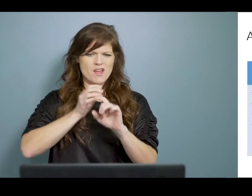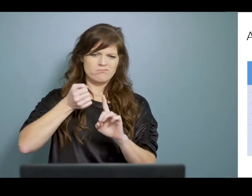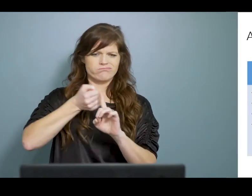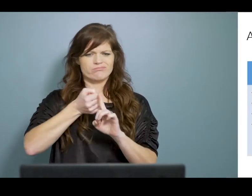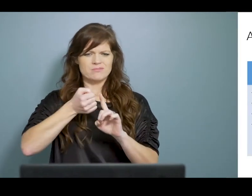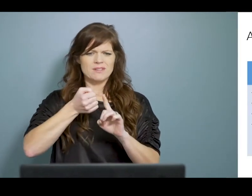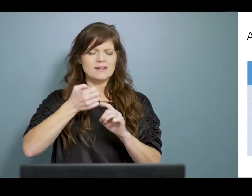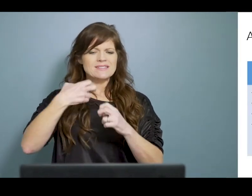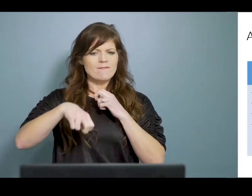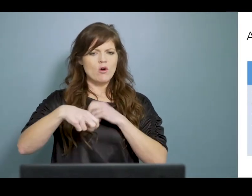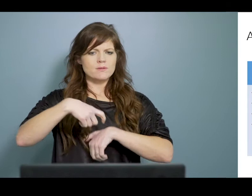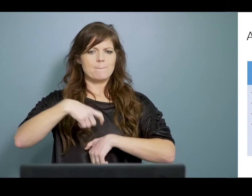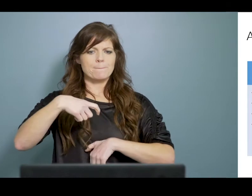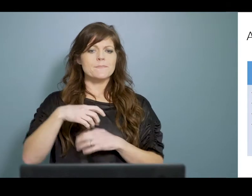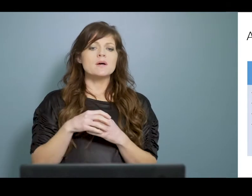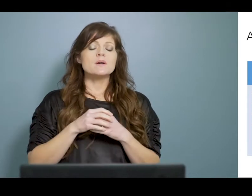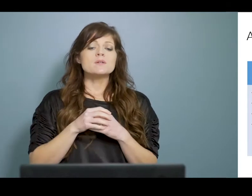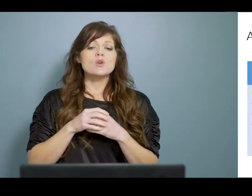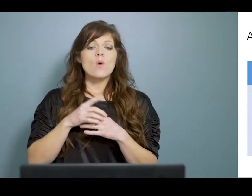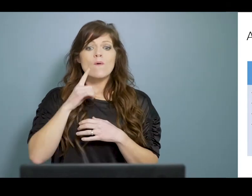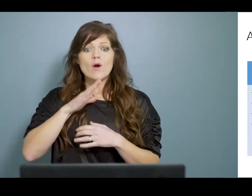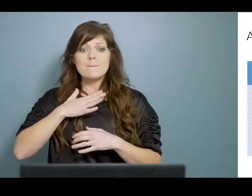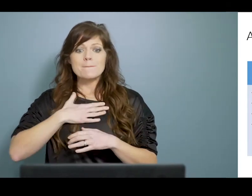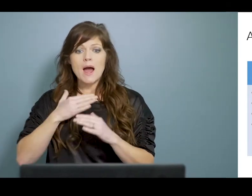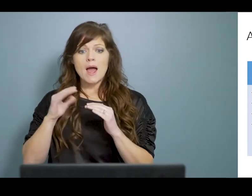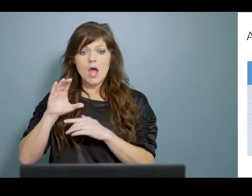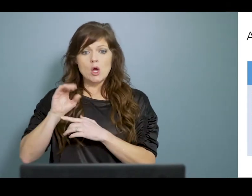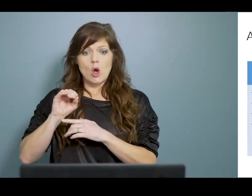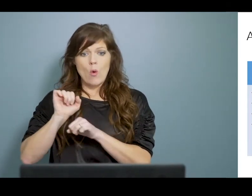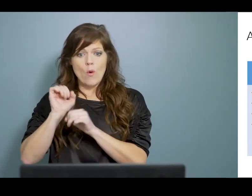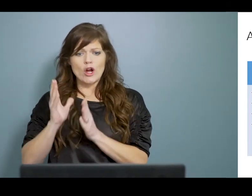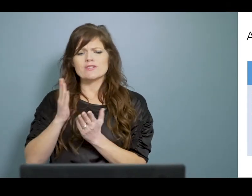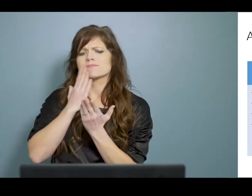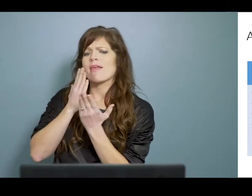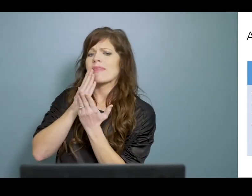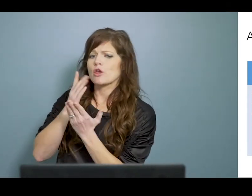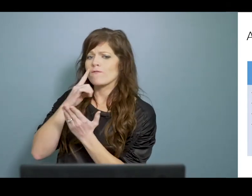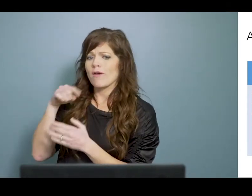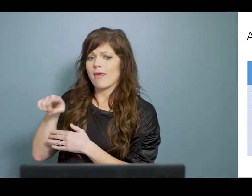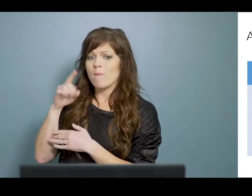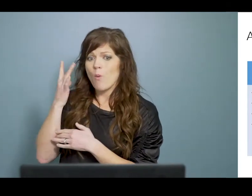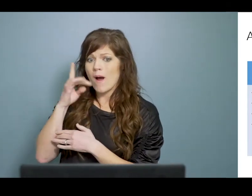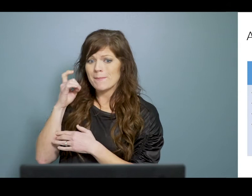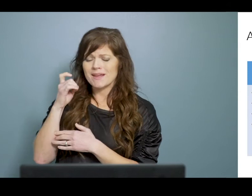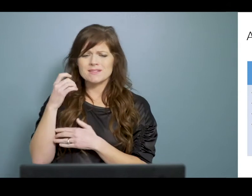a special thanks to some of my colleagues. Unsurprisingly, this has been a topic at a lot